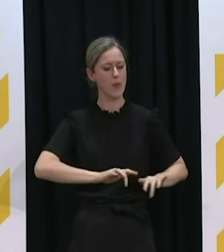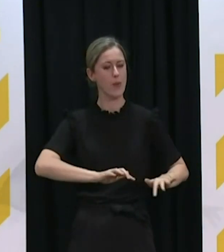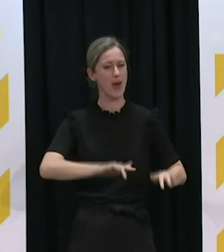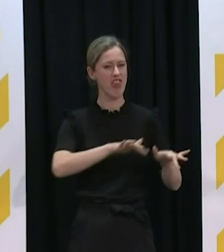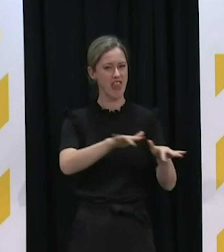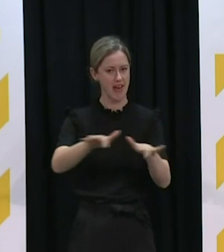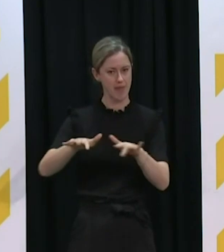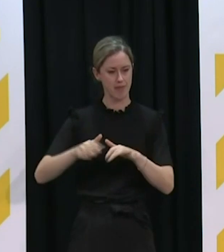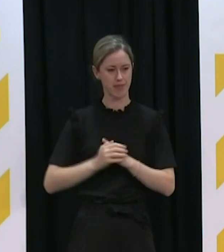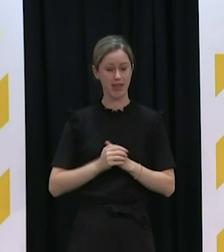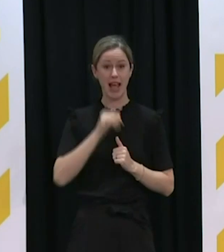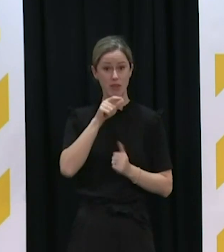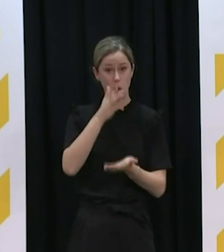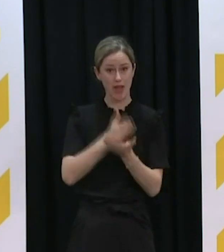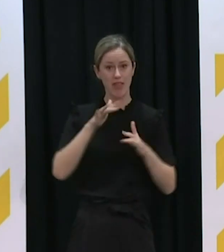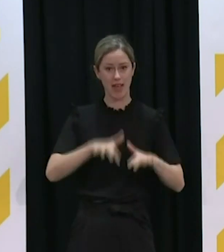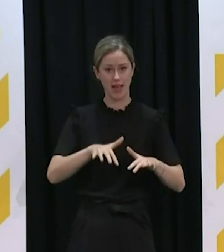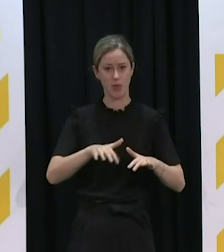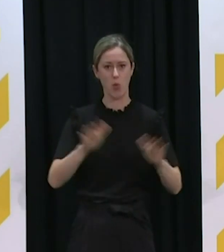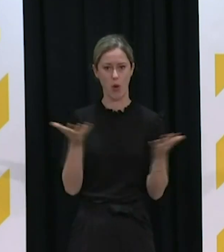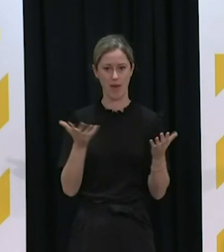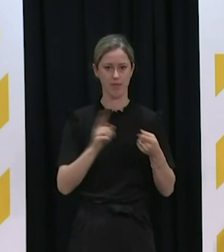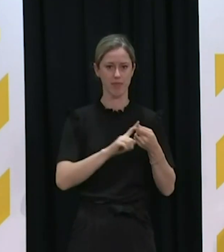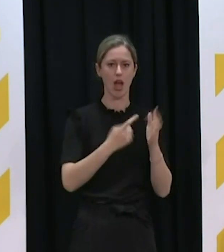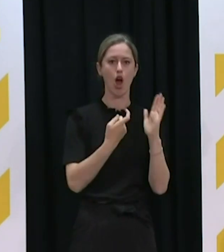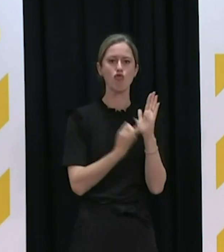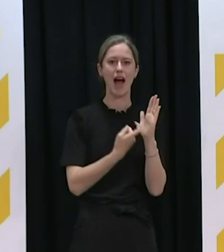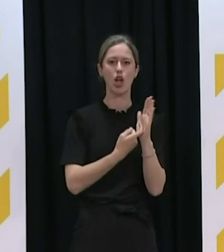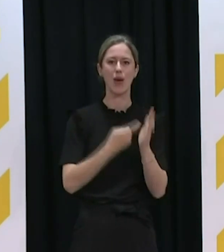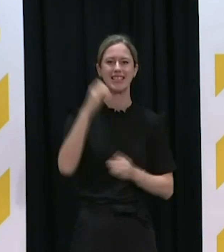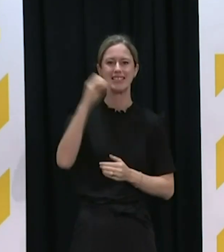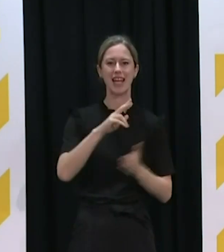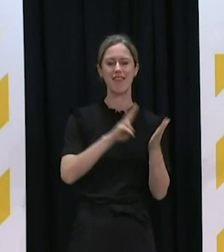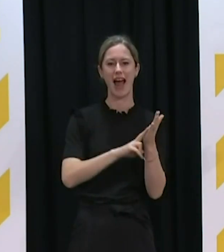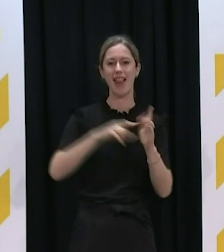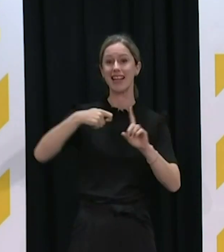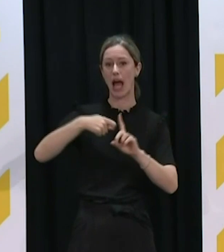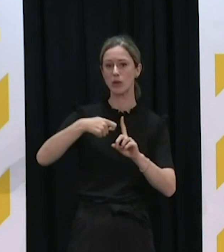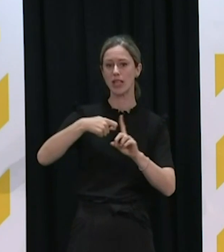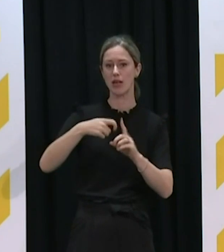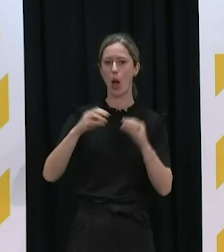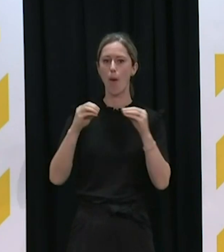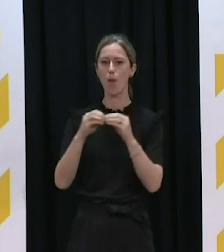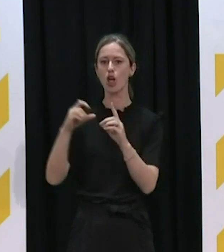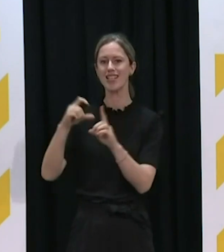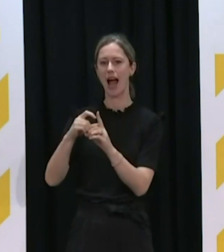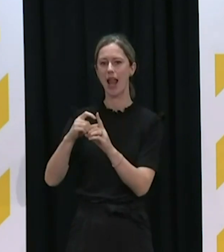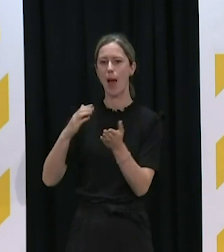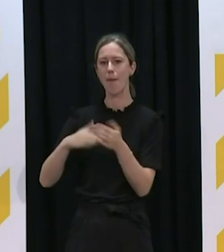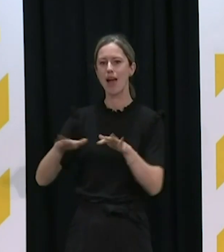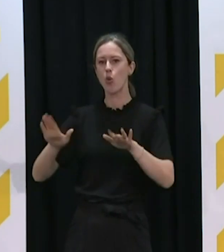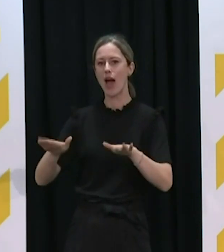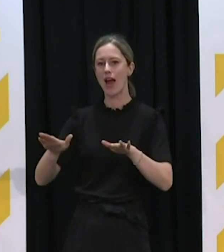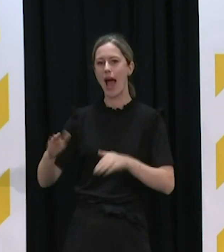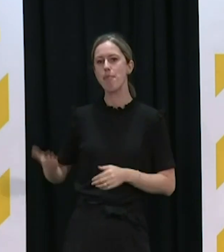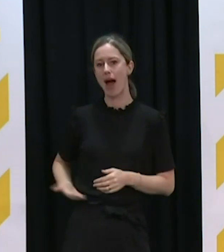transmission there, and so anyone in the suburbs of Ranui, Sunnyvale, Kelston, Birkdale, Manurewa and